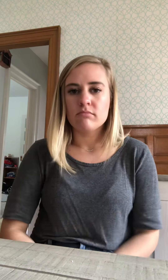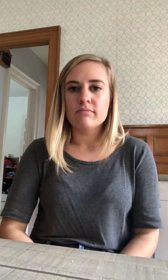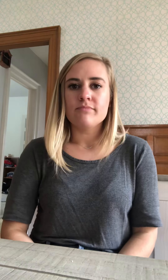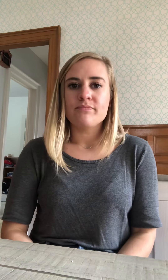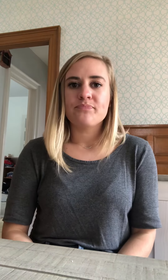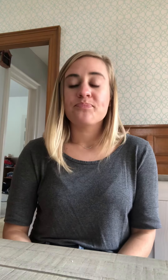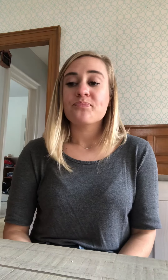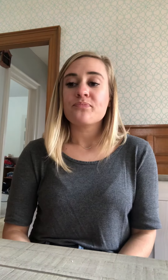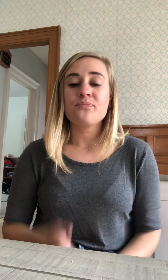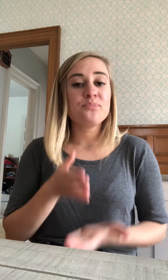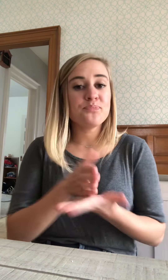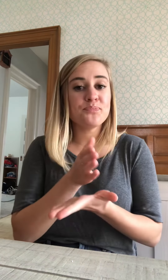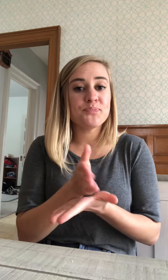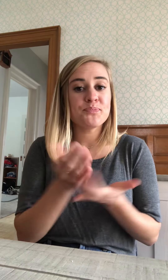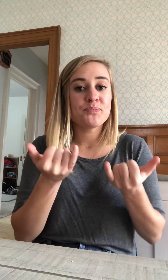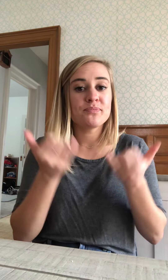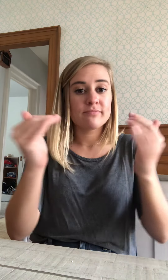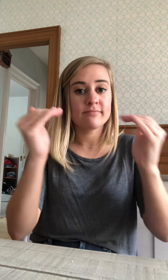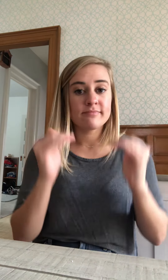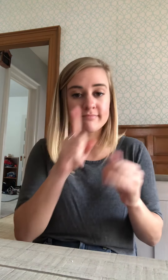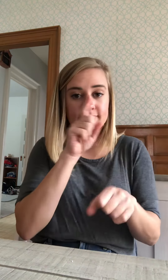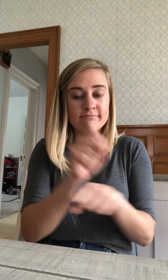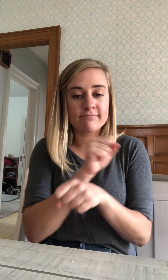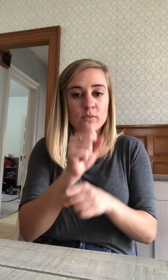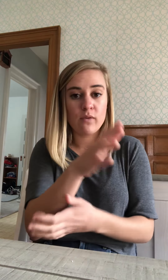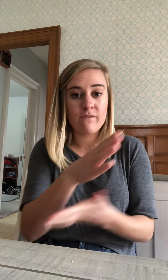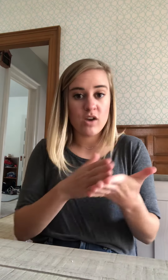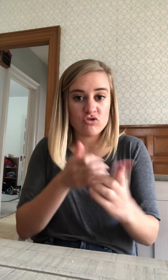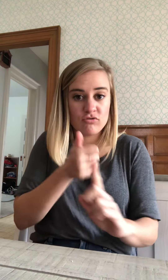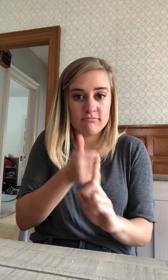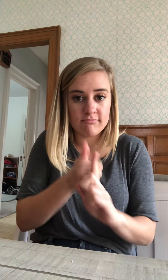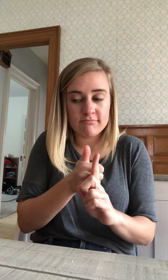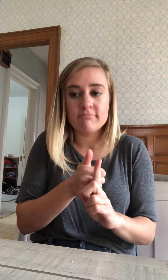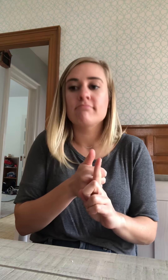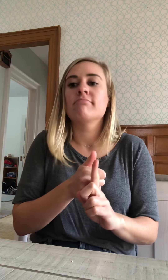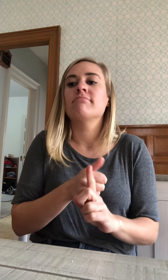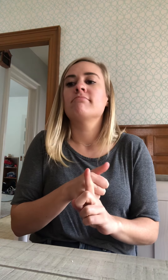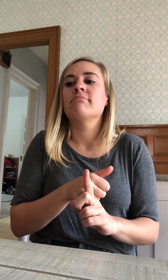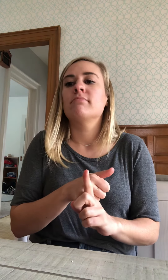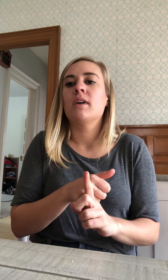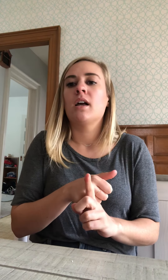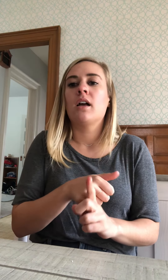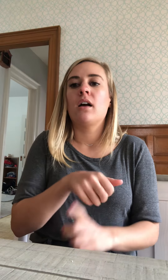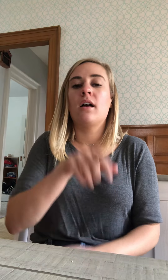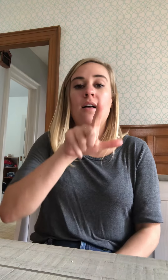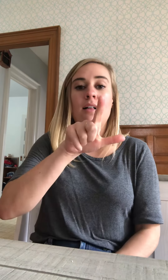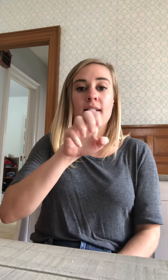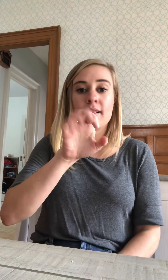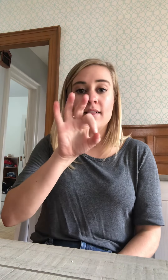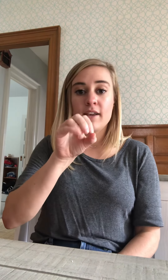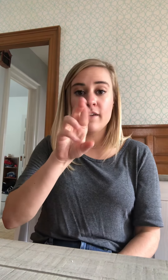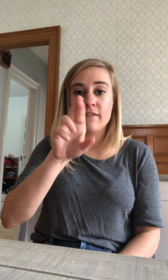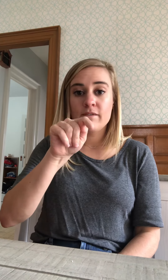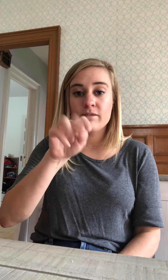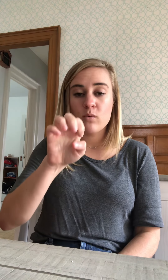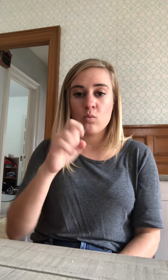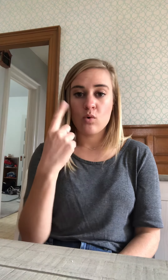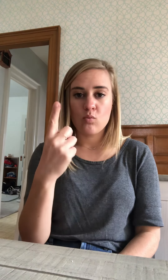All right, let's get into the fractures themselves. The Fort 1 fracture, fairly common. It includes the tooth-bearing